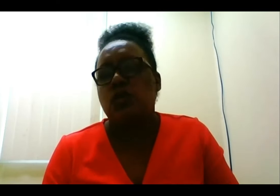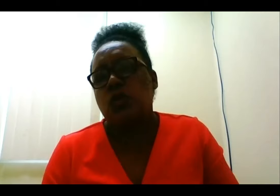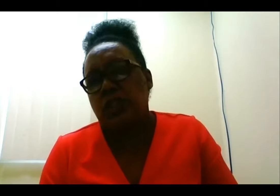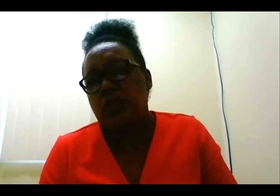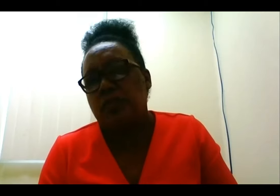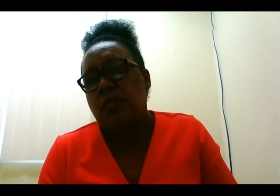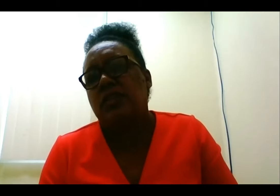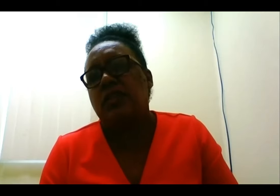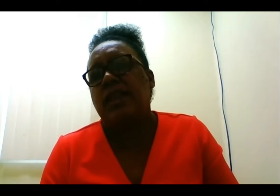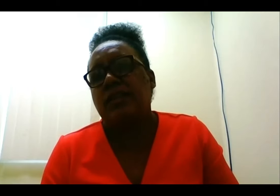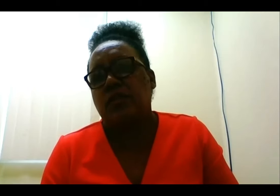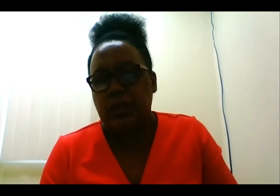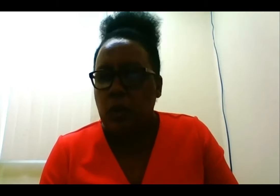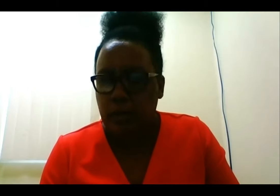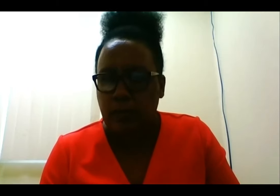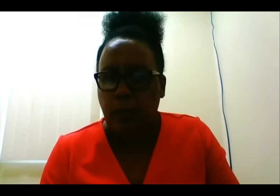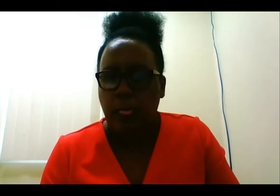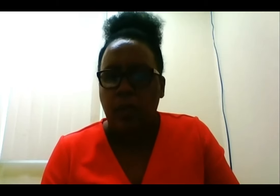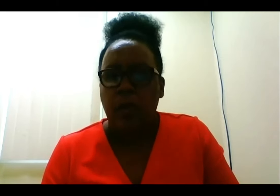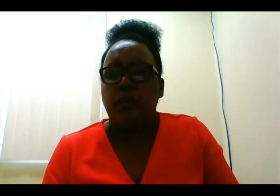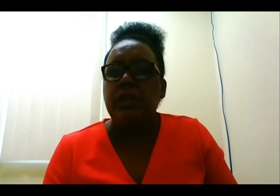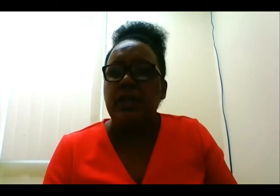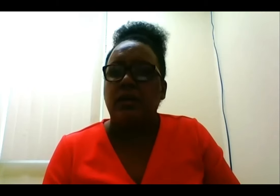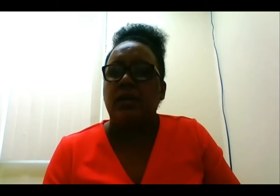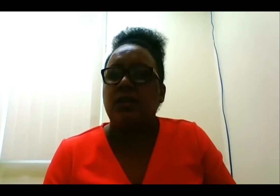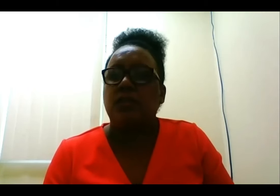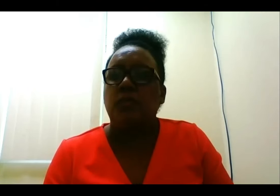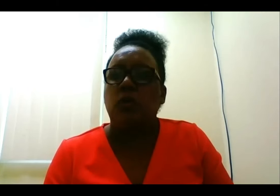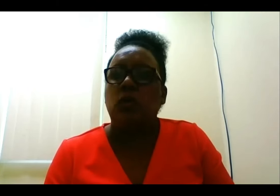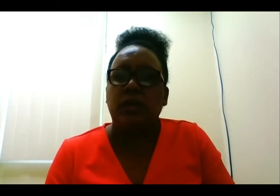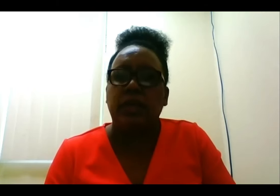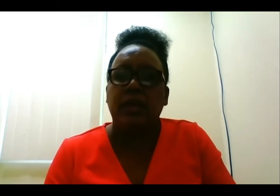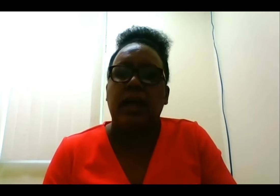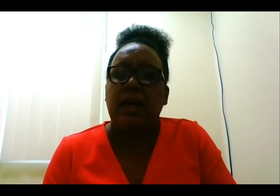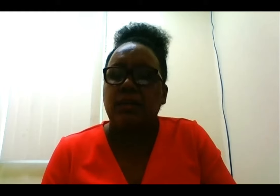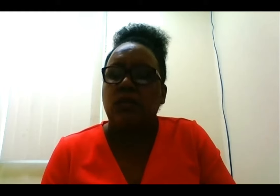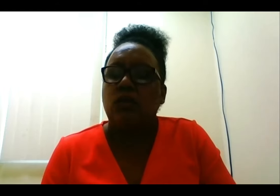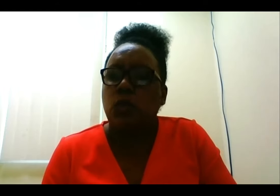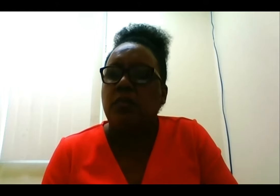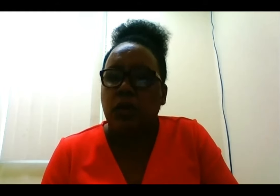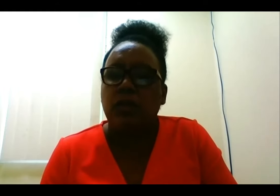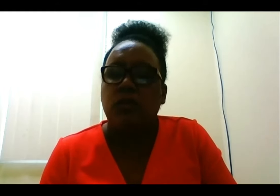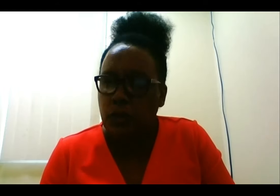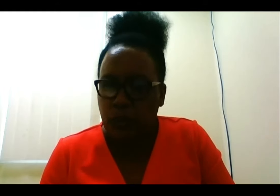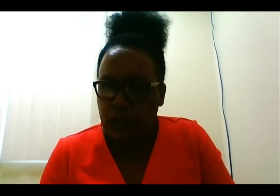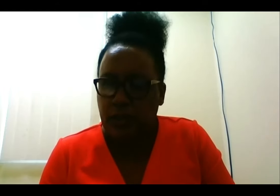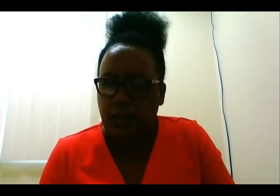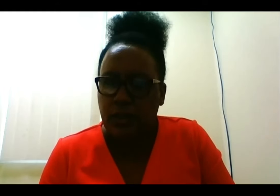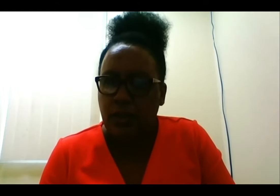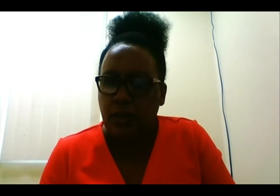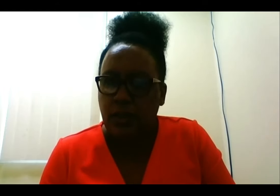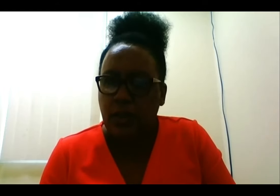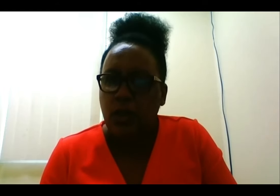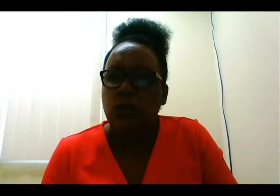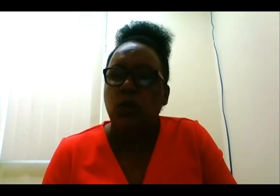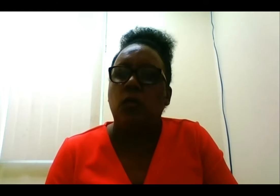social model to that of the medical model, Grenada is more looking at the social model to inclusion.